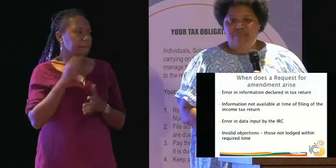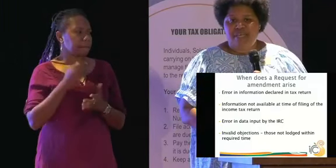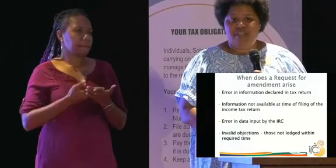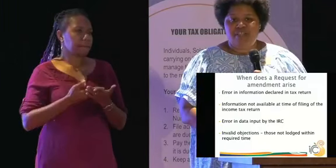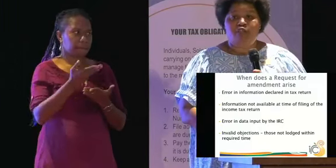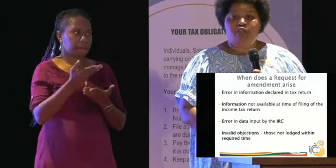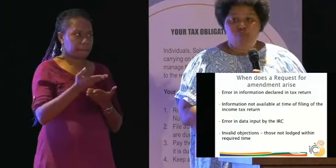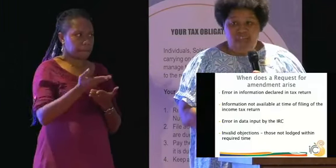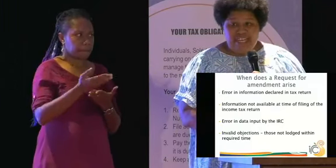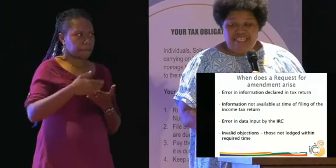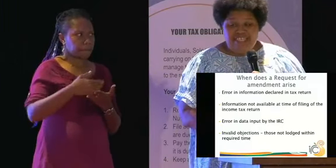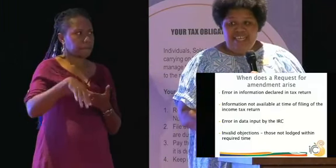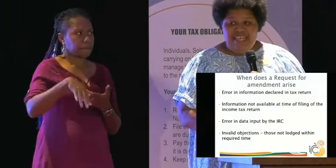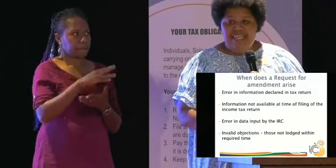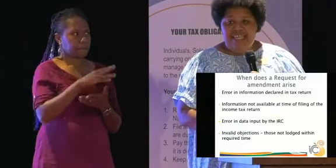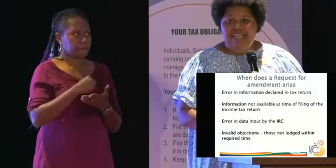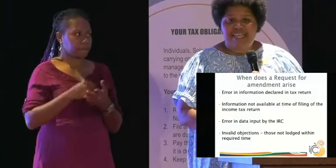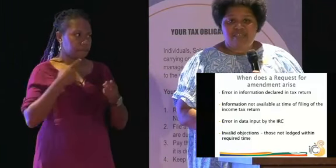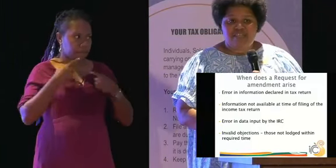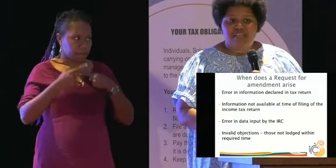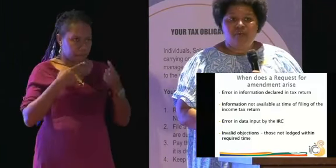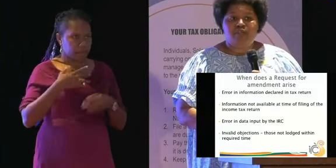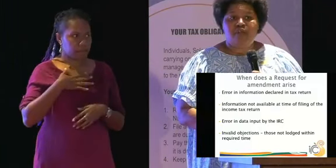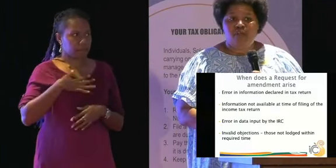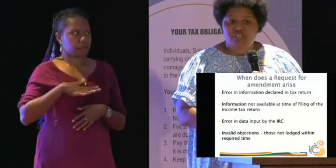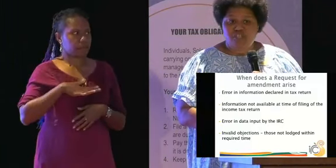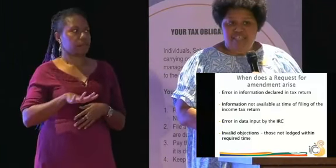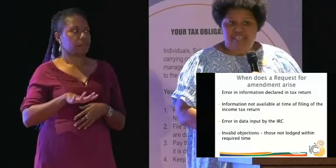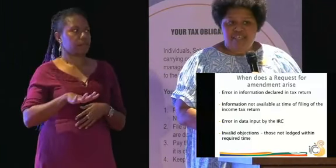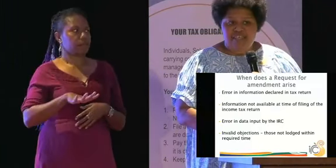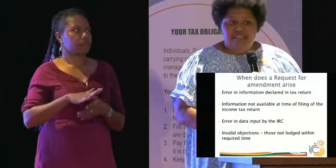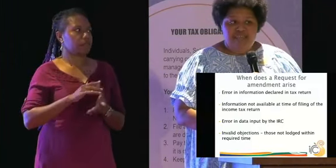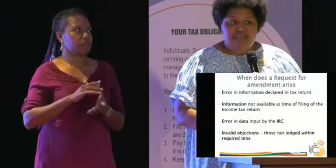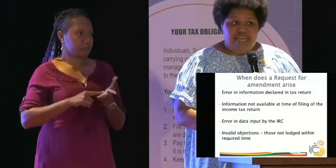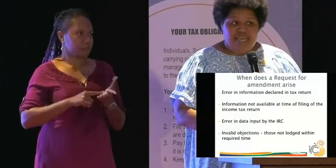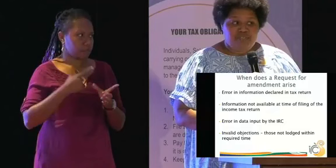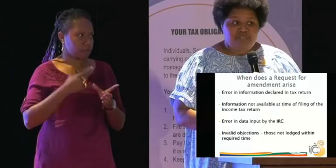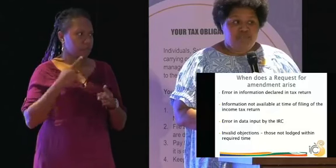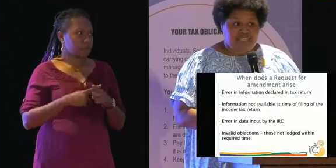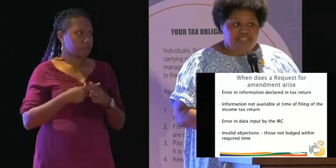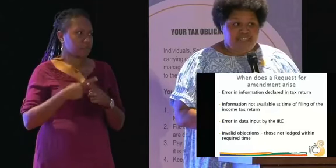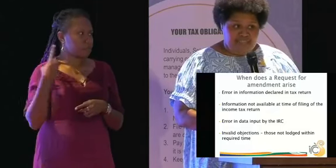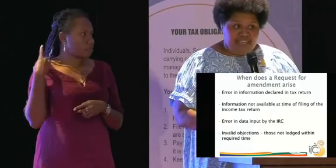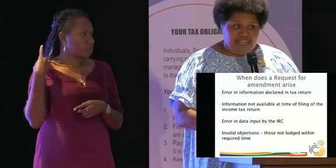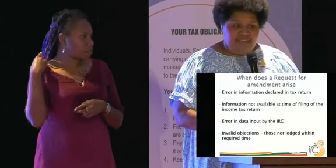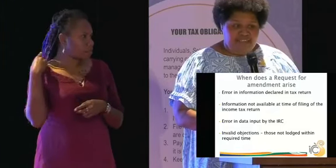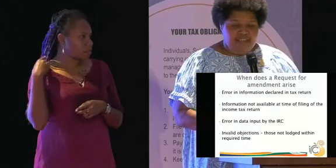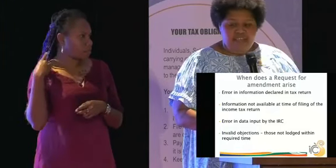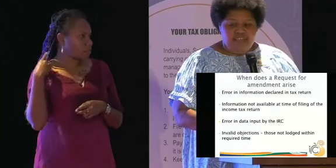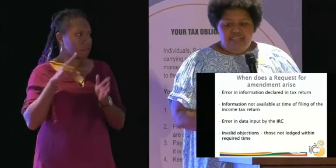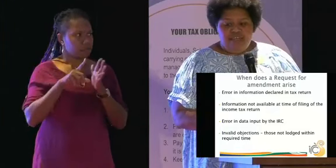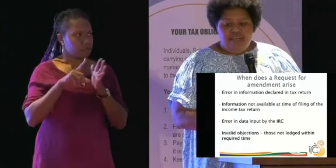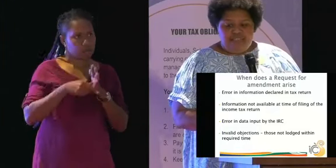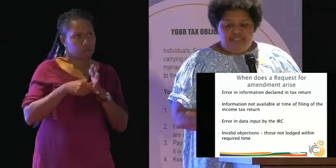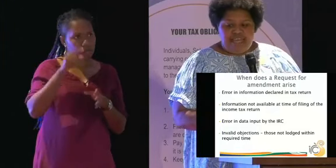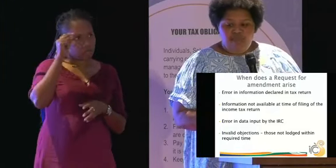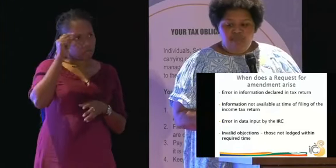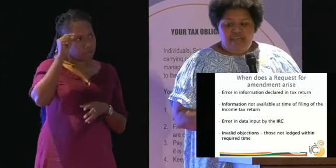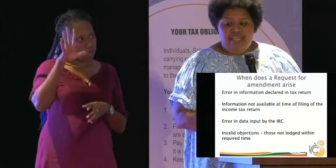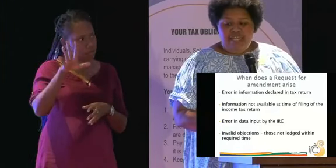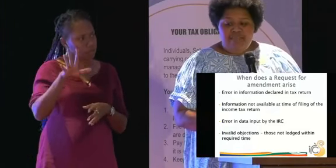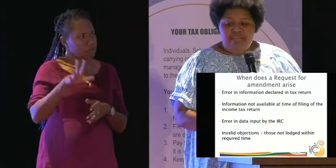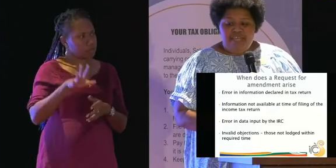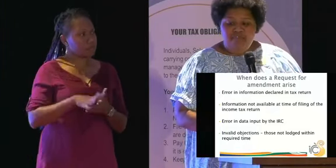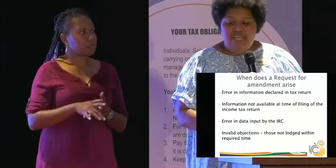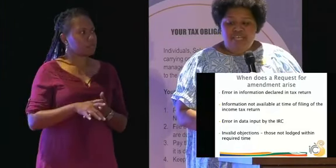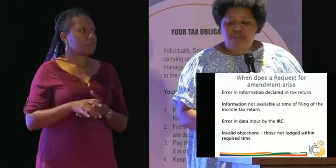all the information that you want in that tax return when you're lodging it. Sometimes you forget something. Second